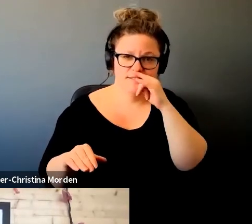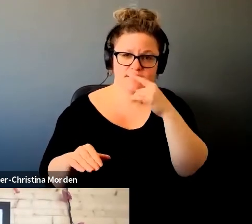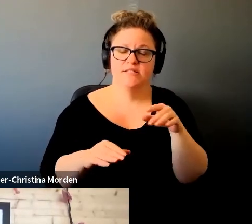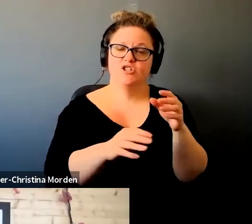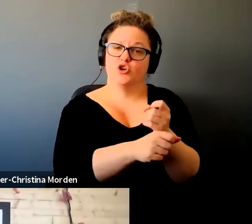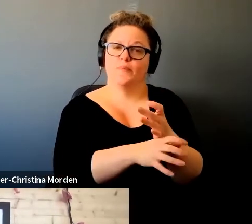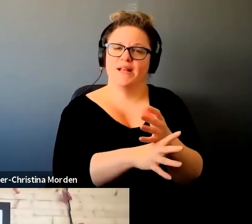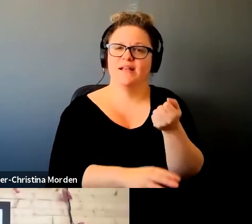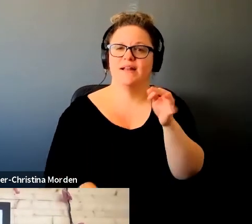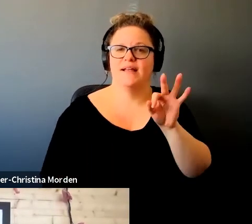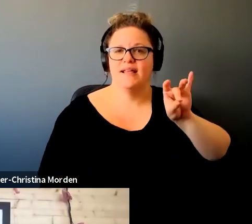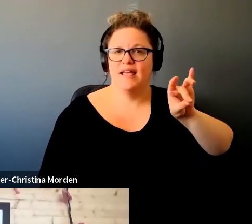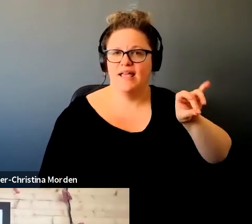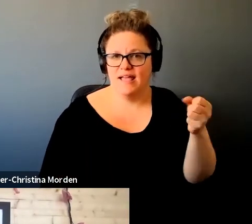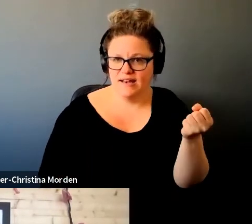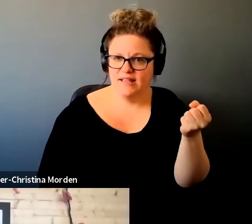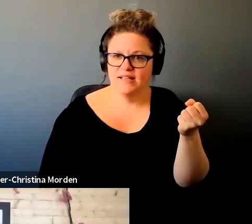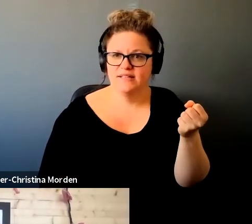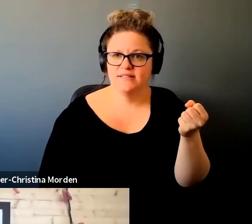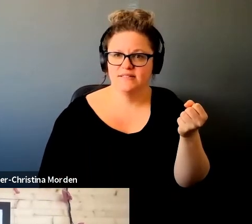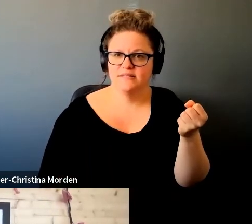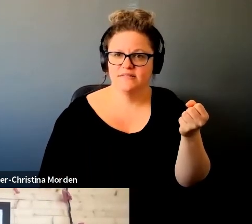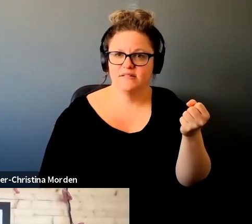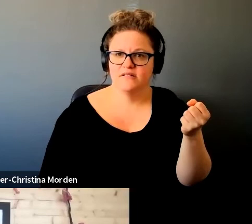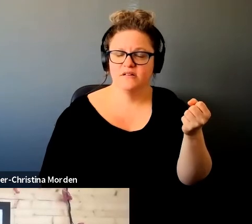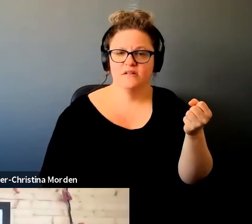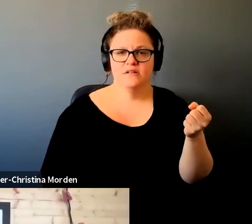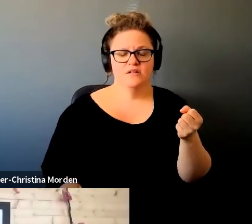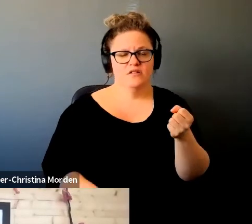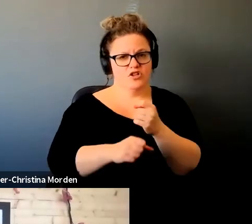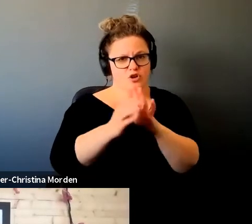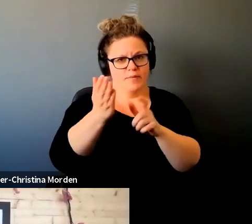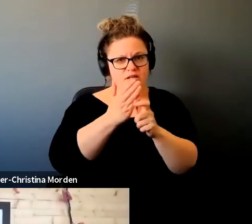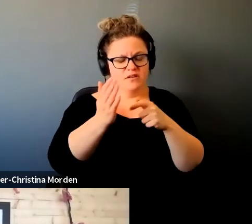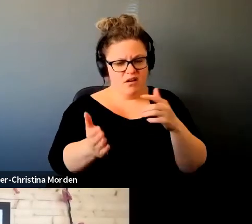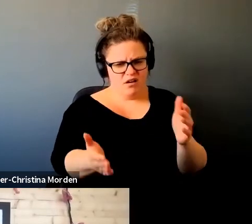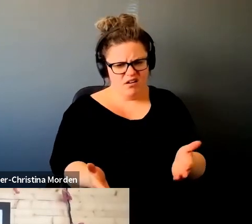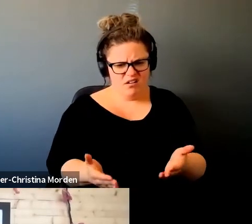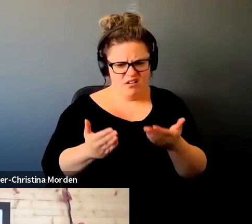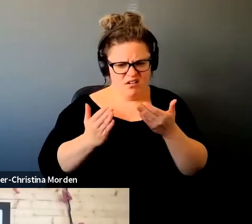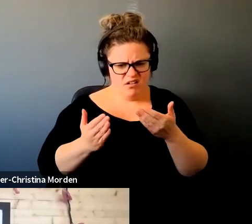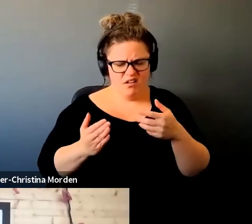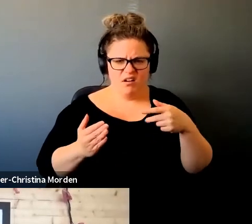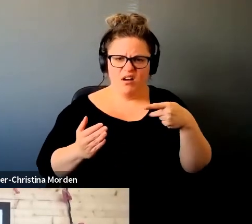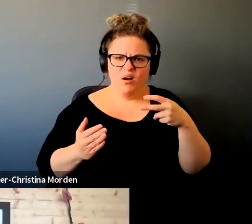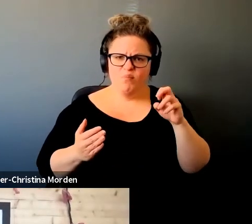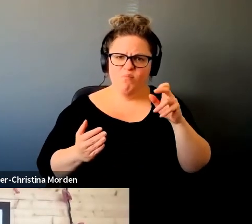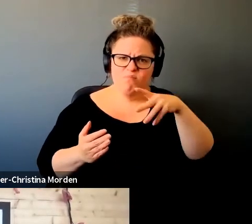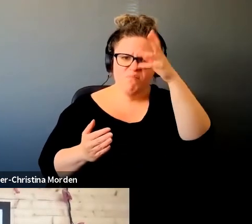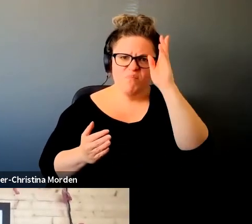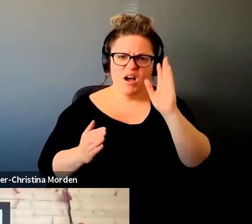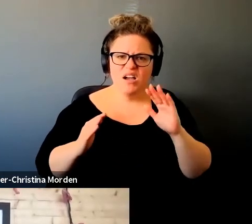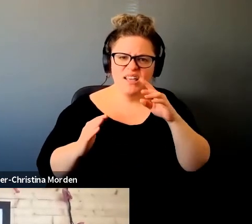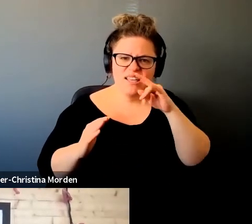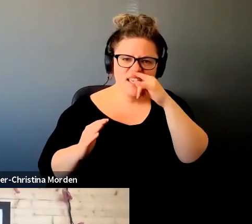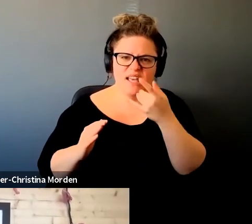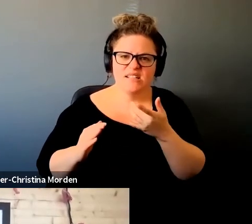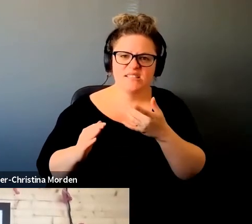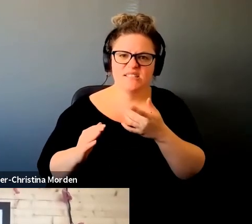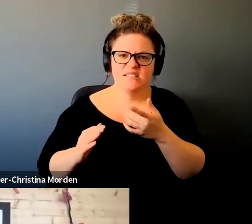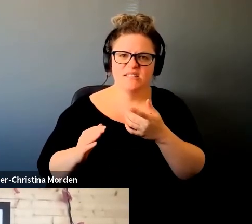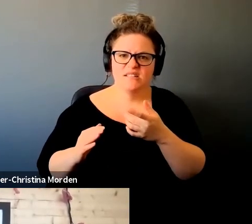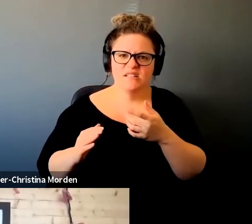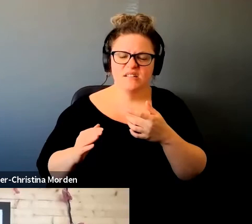1980. And that kind of blew my mind as a 10-year-old who was being raised